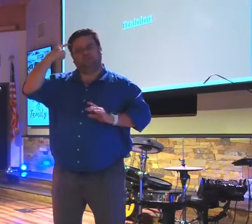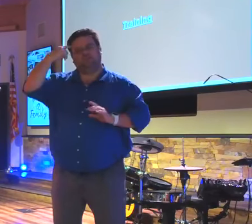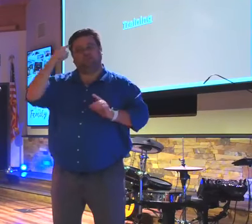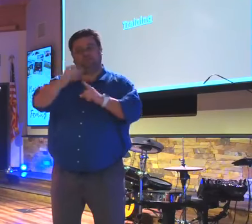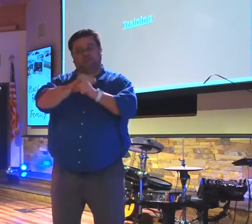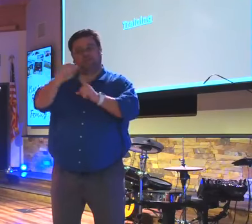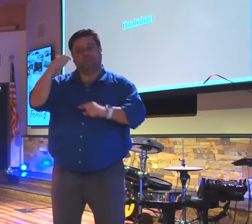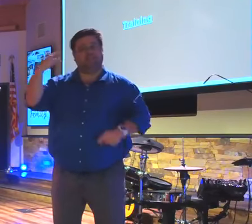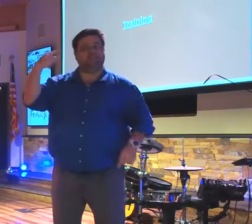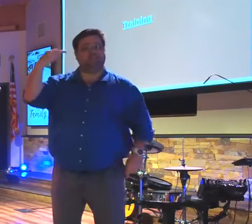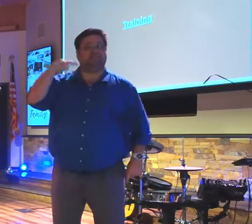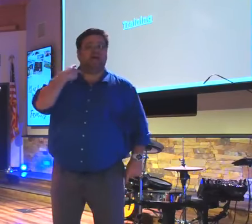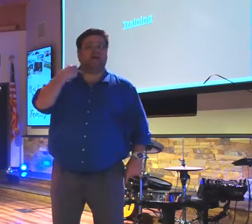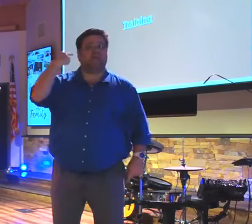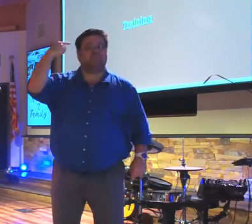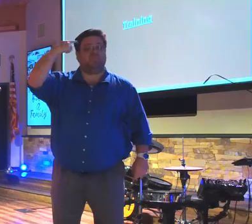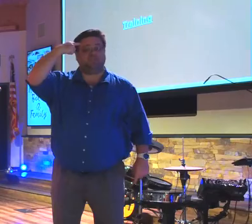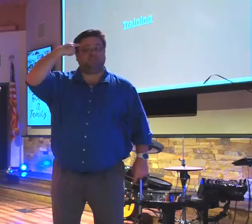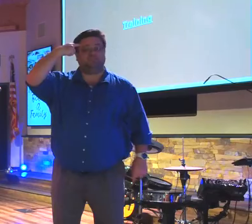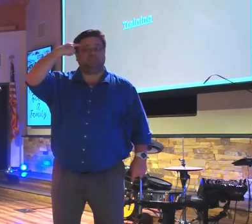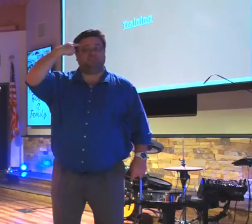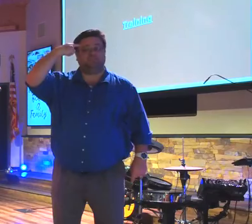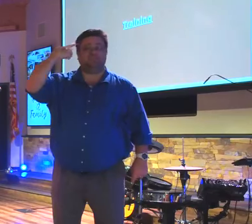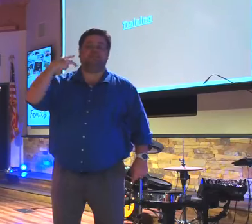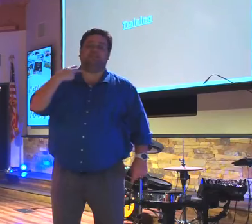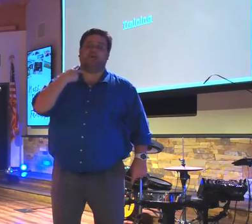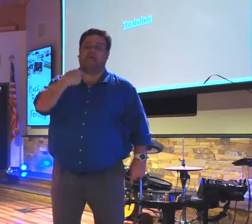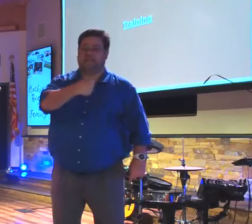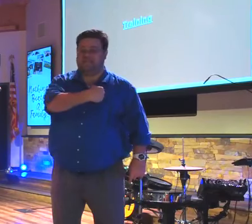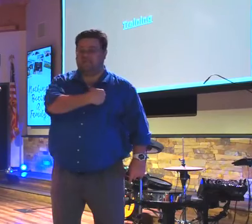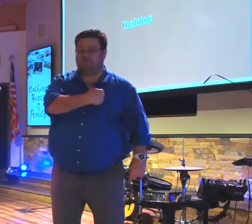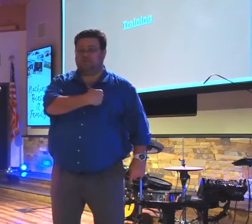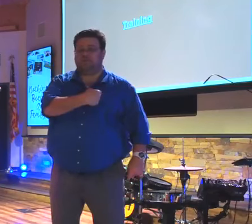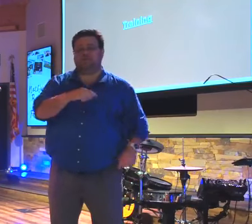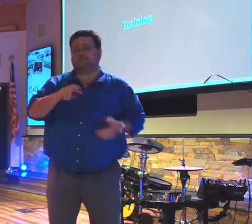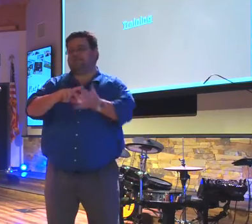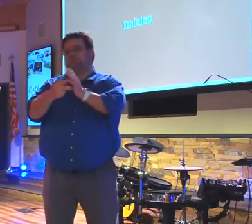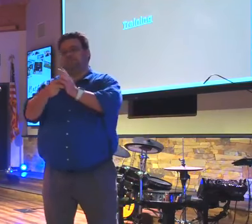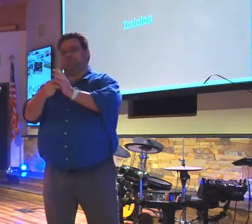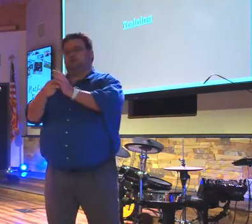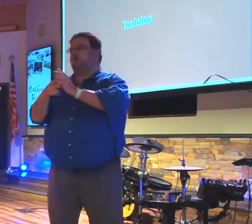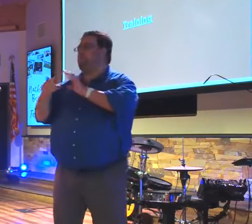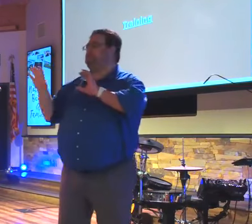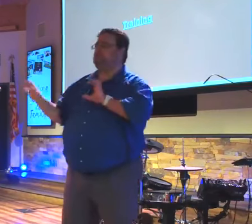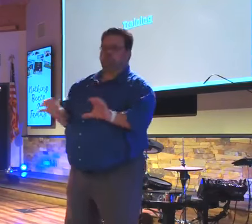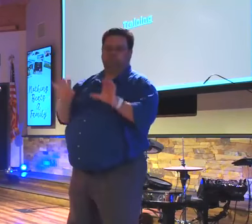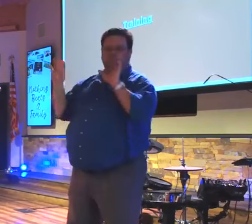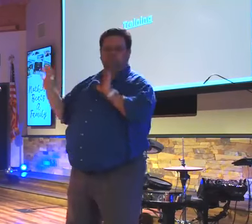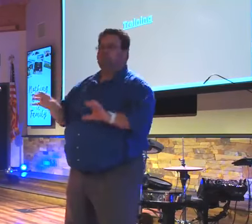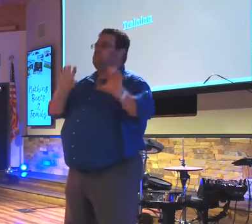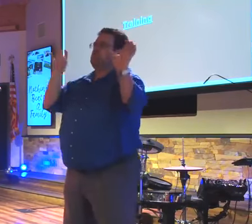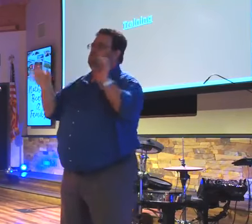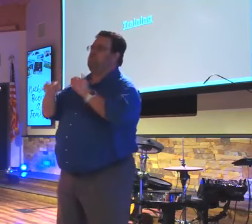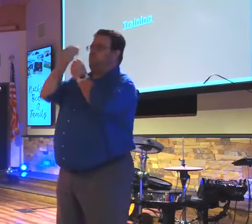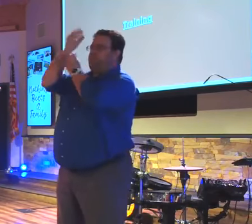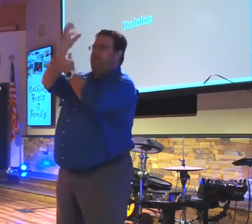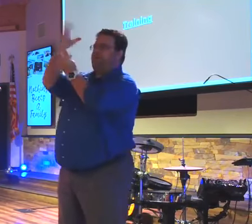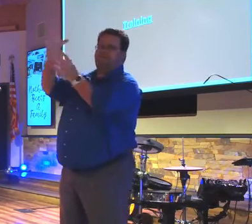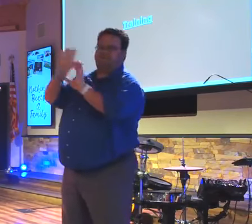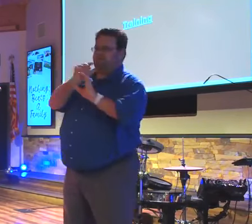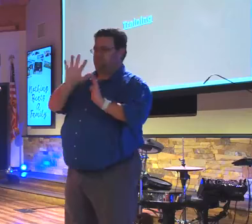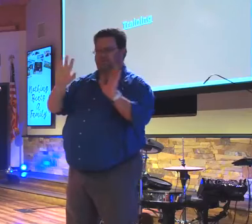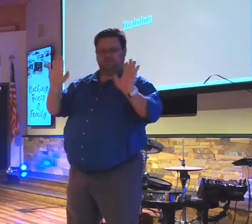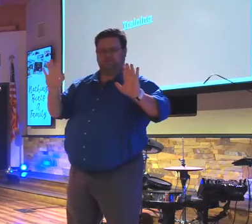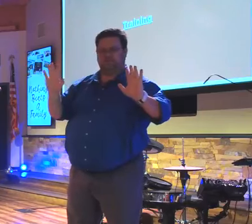the training that they received. Doesn't mean they're always going to act on it. They have a free will to make choices. So as a